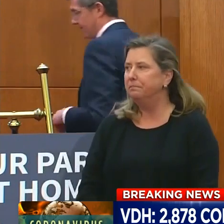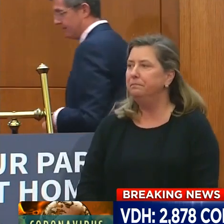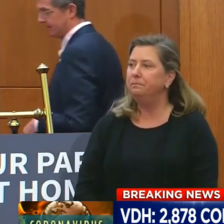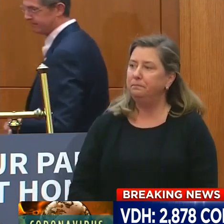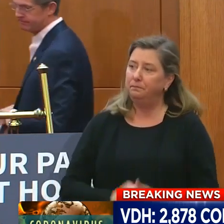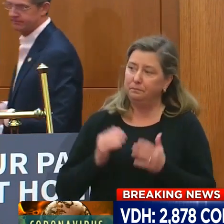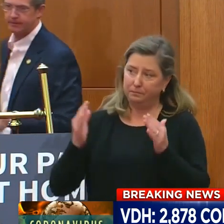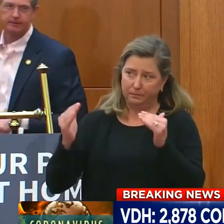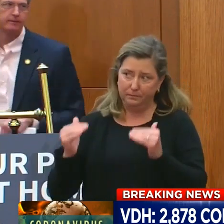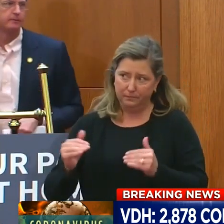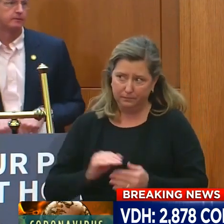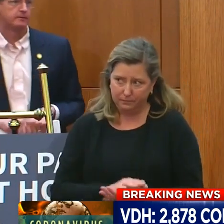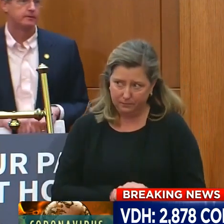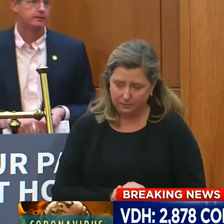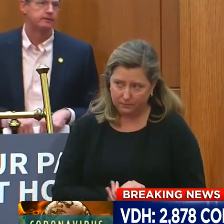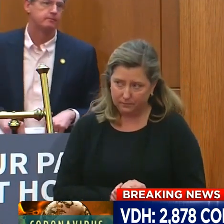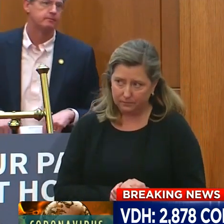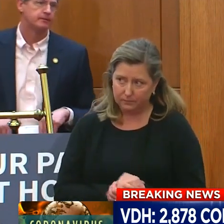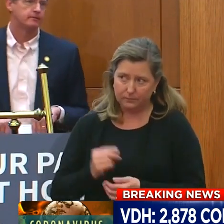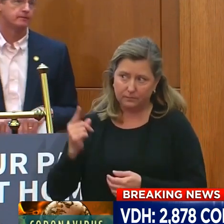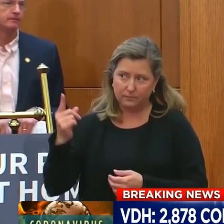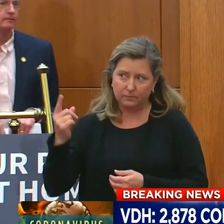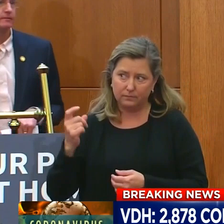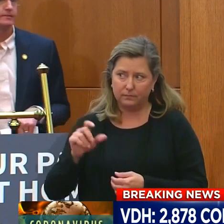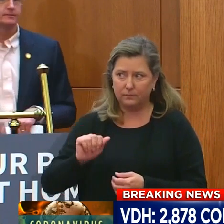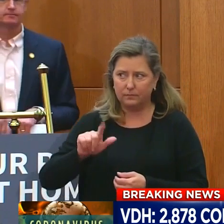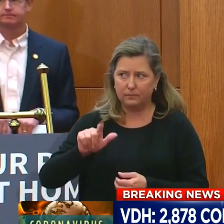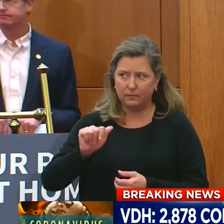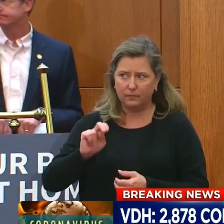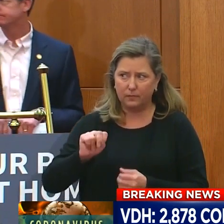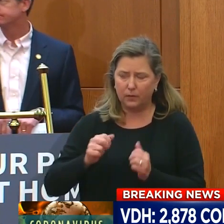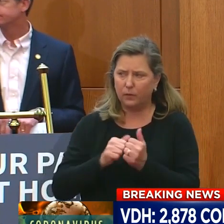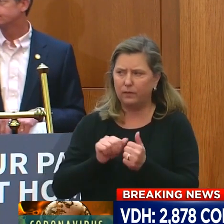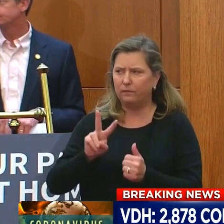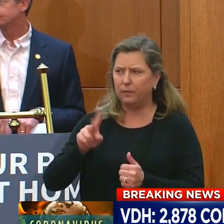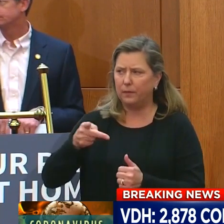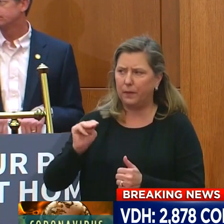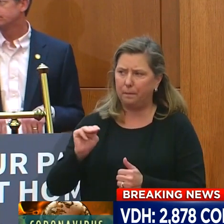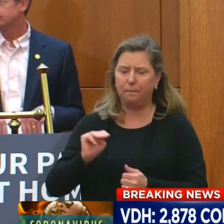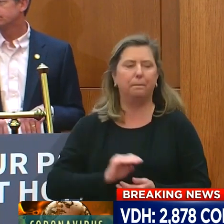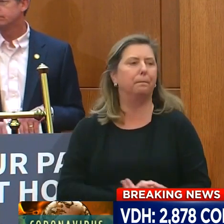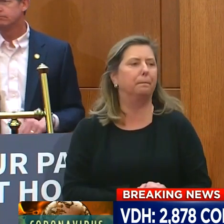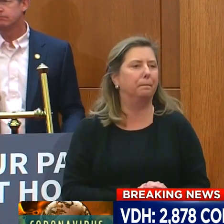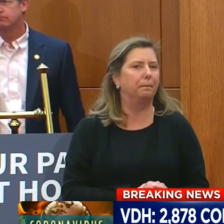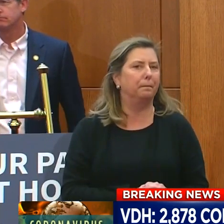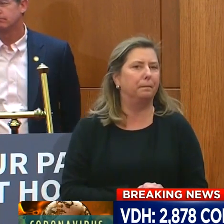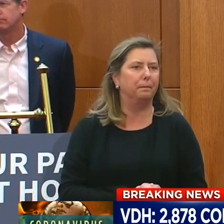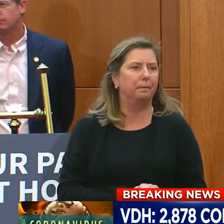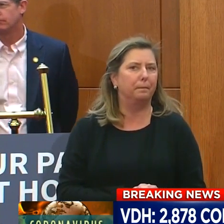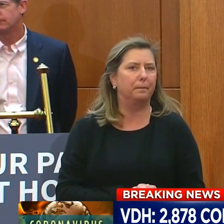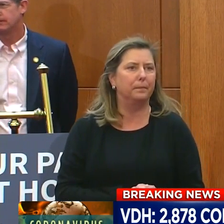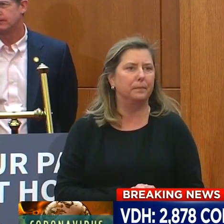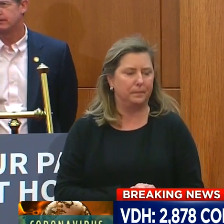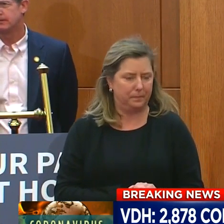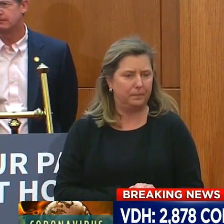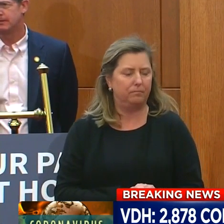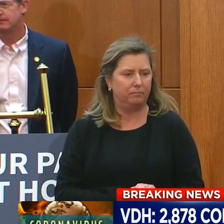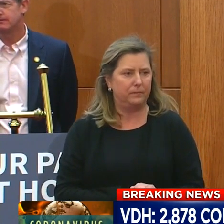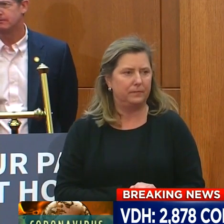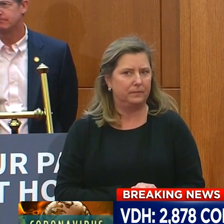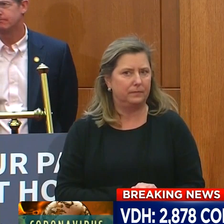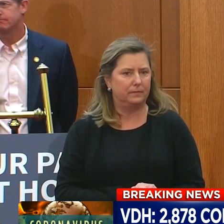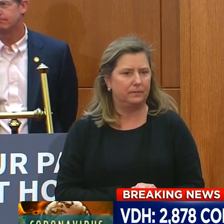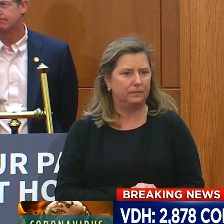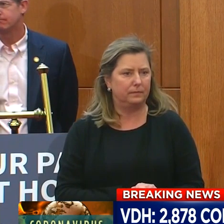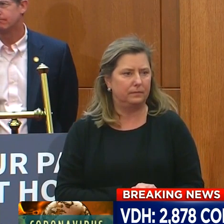next question is from Alan Rodriguez-Espinosa with BPM. Hey, thank you. There's some new